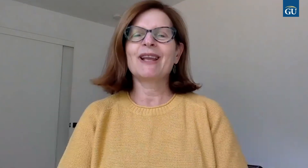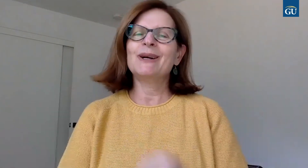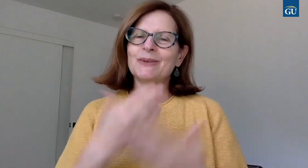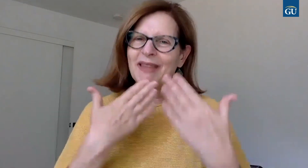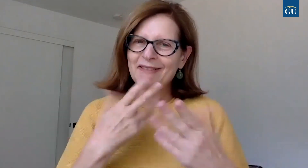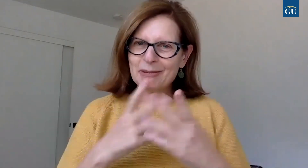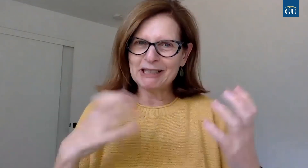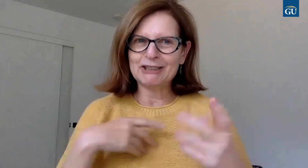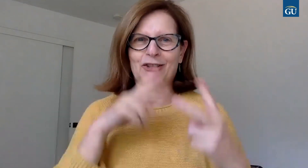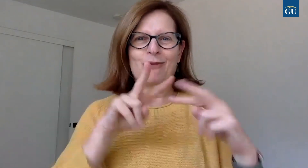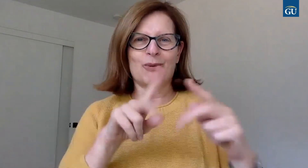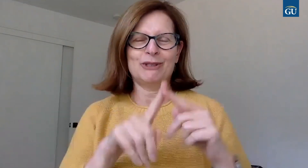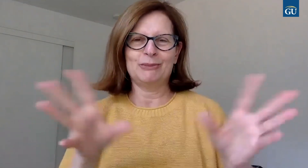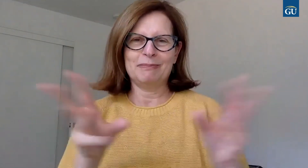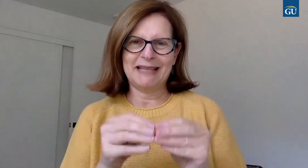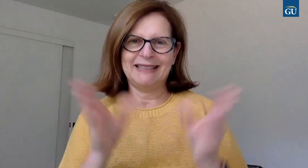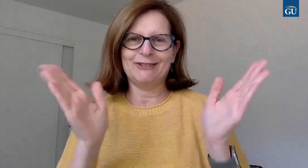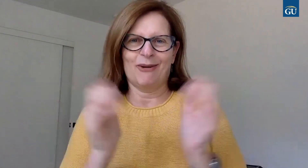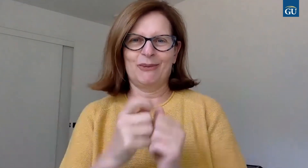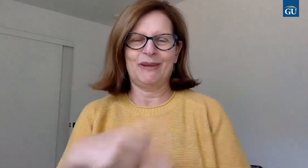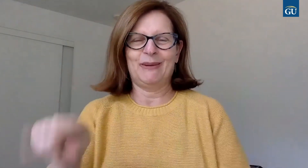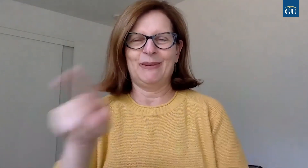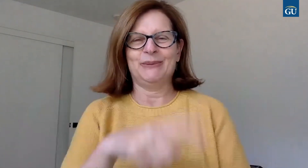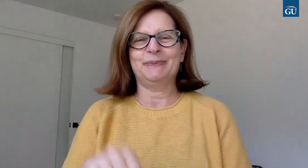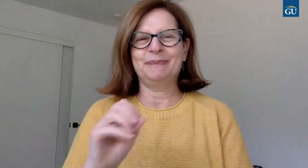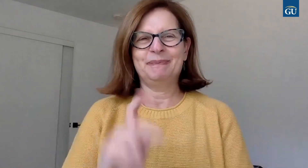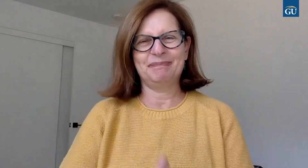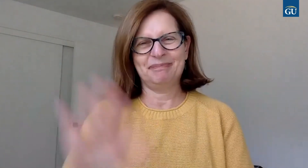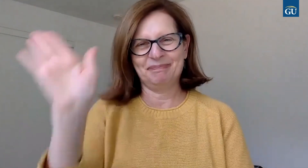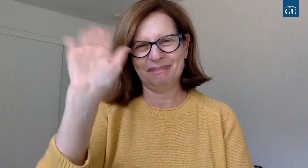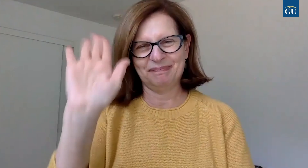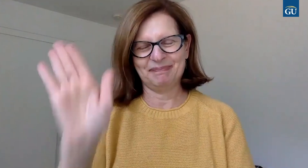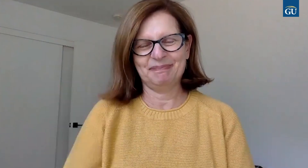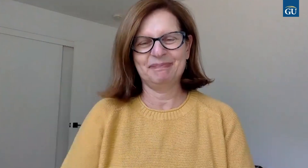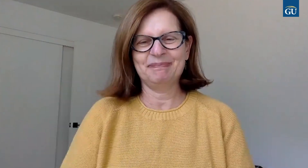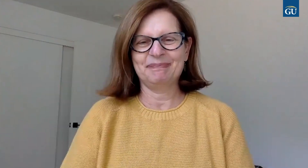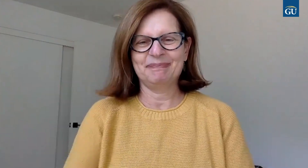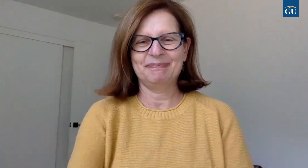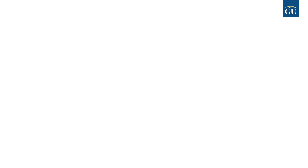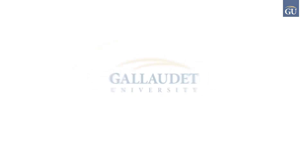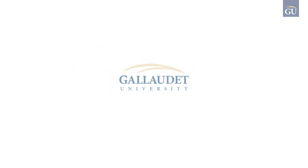Thank you all very much. I look forward to meeting and talking with you all. Bye bye.